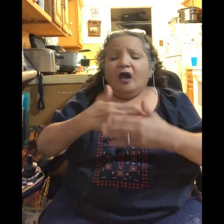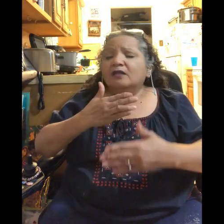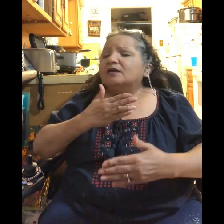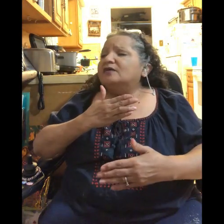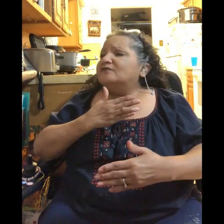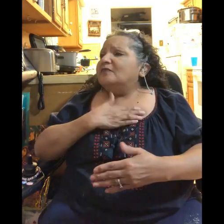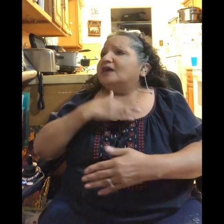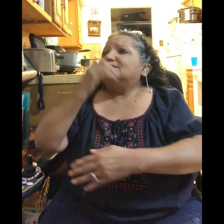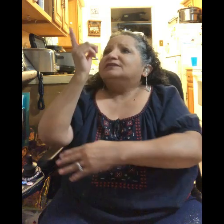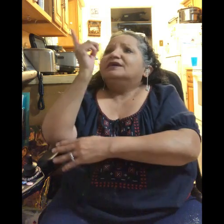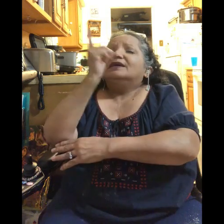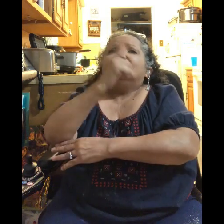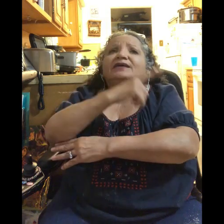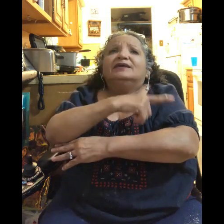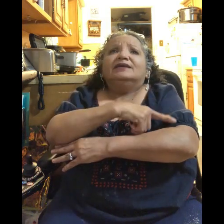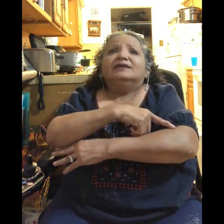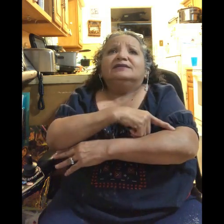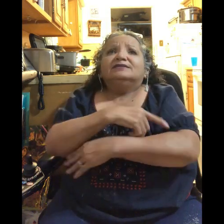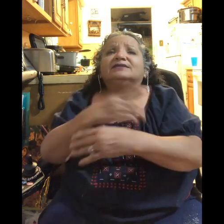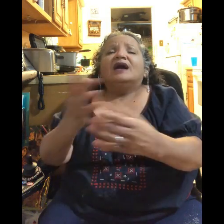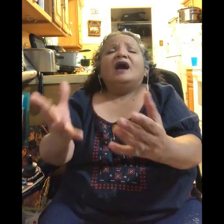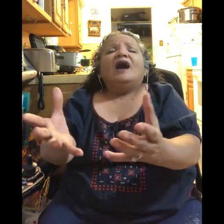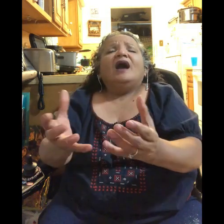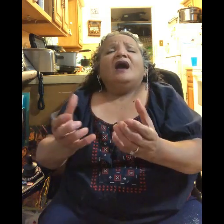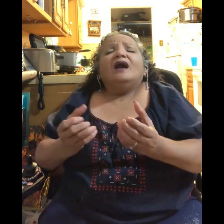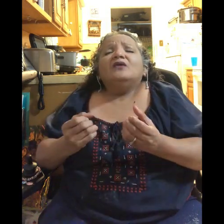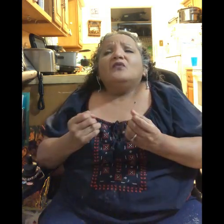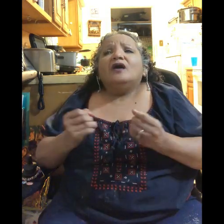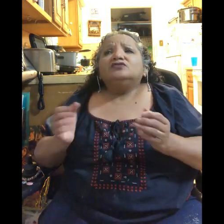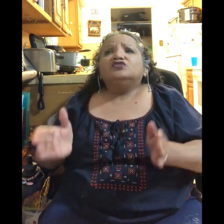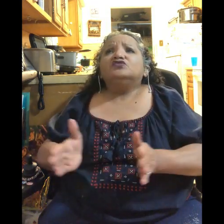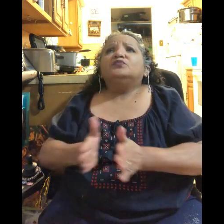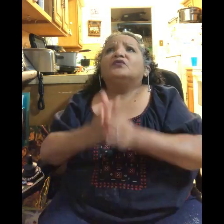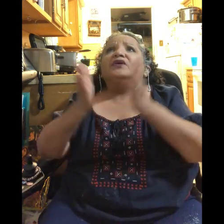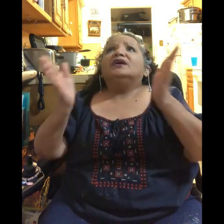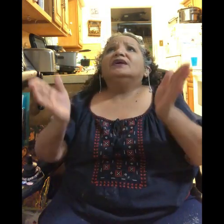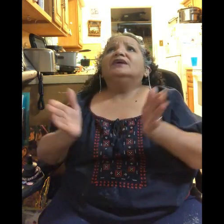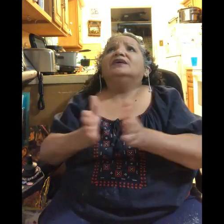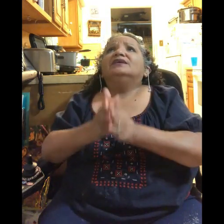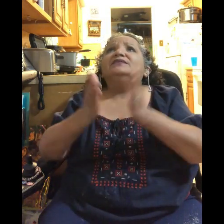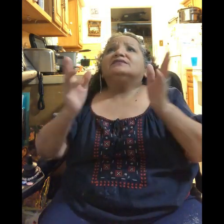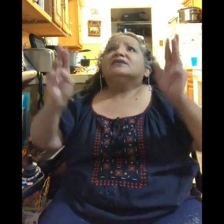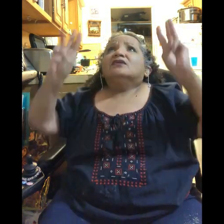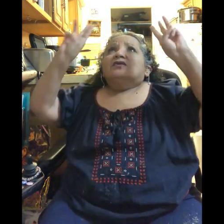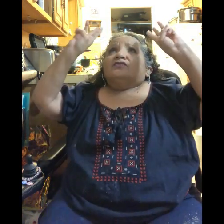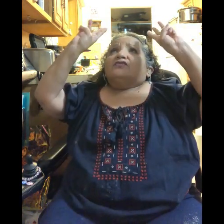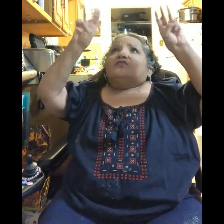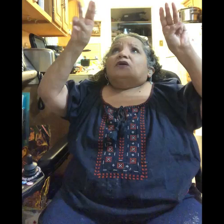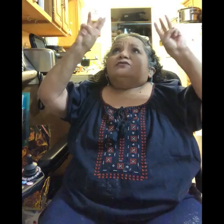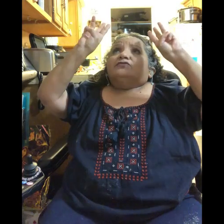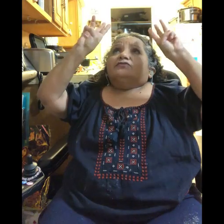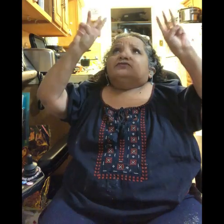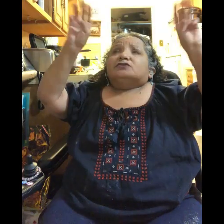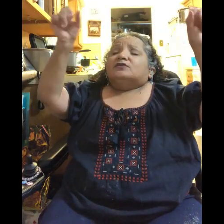All of my days I want to praise the wonders of